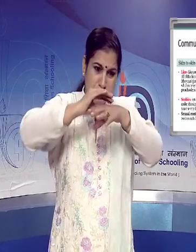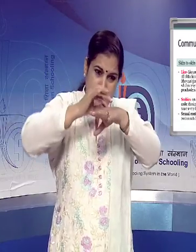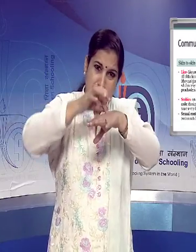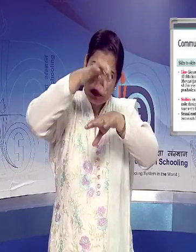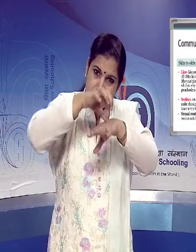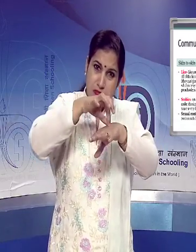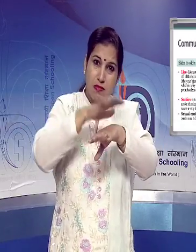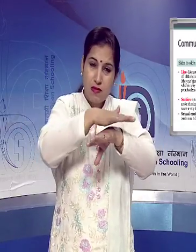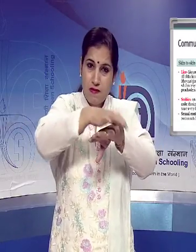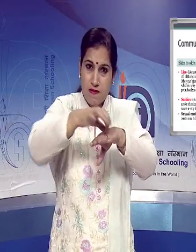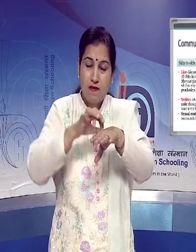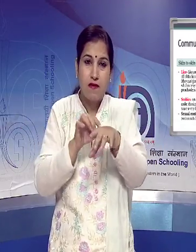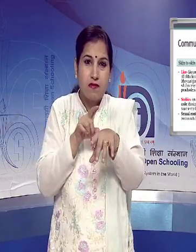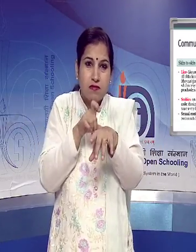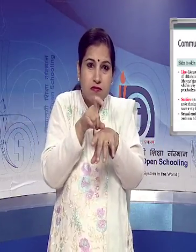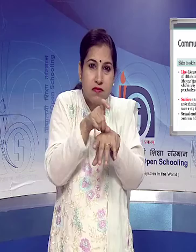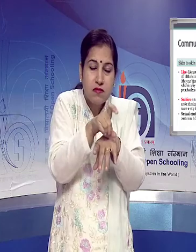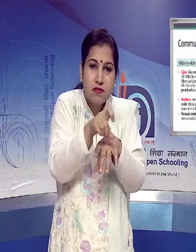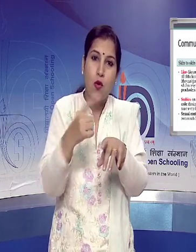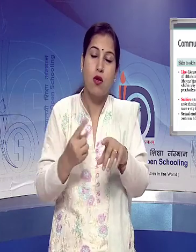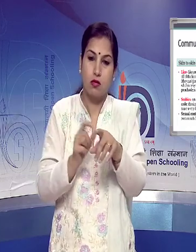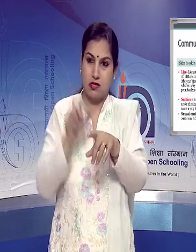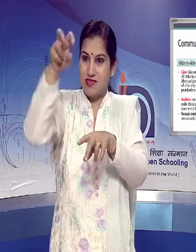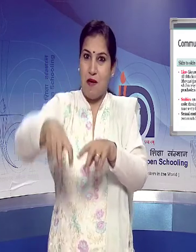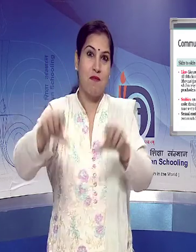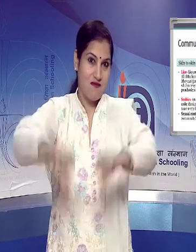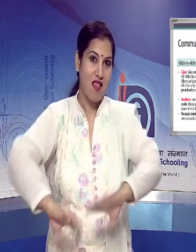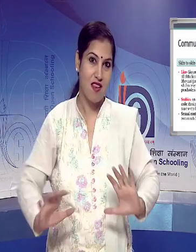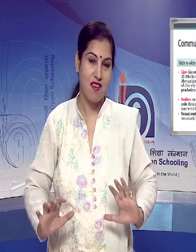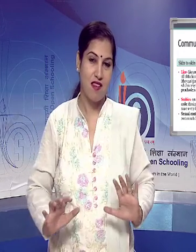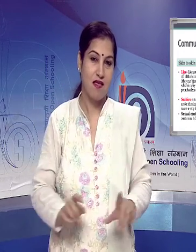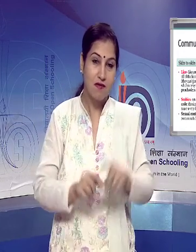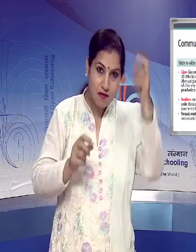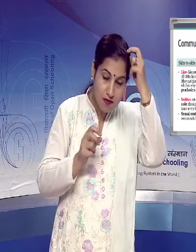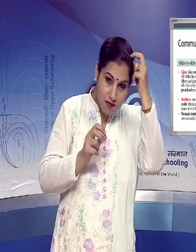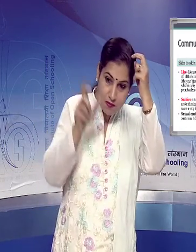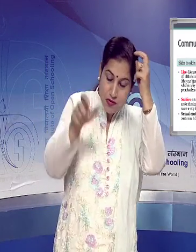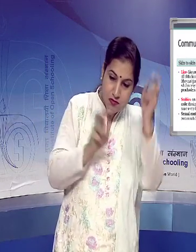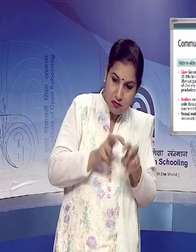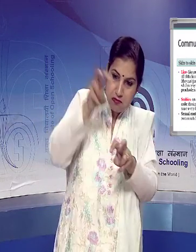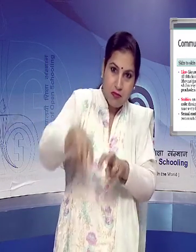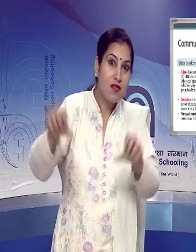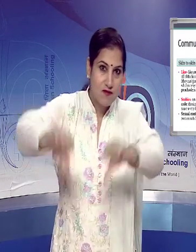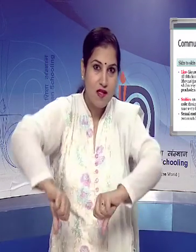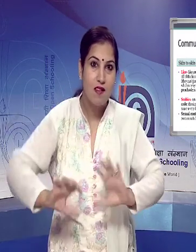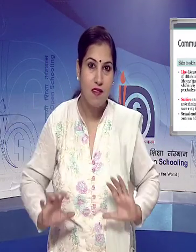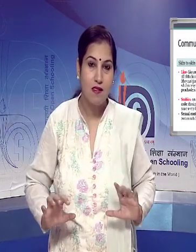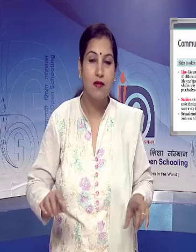Lice crawl, they can't jump from head to head, which is why they plague